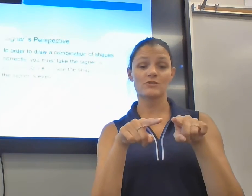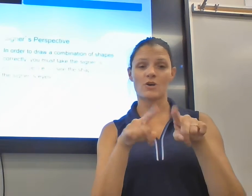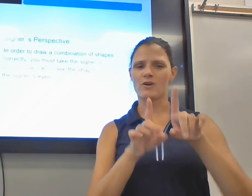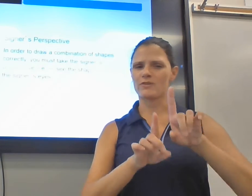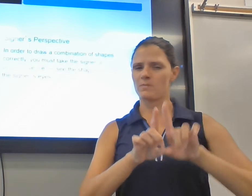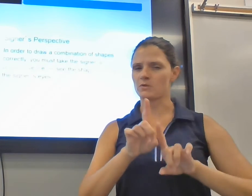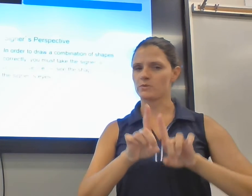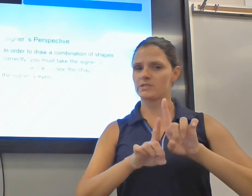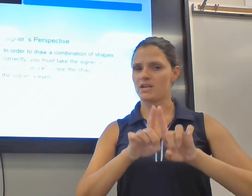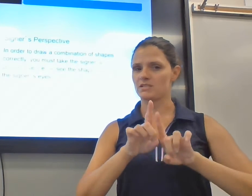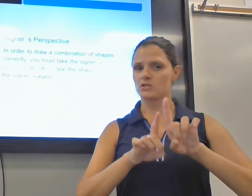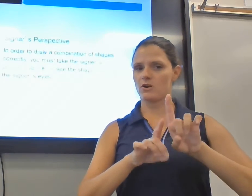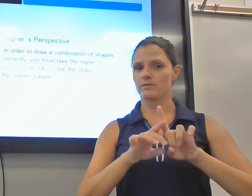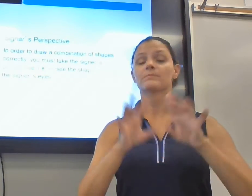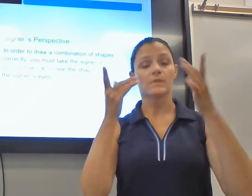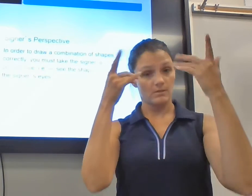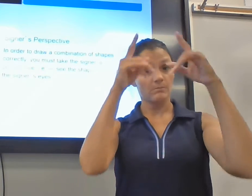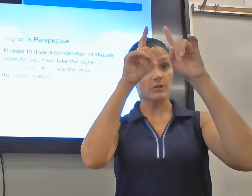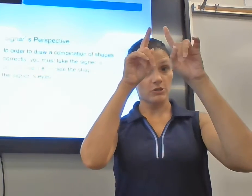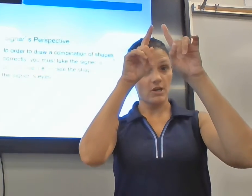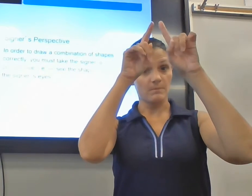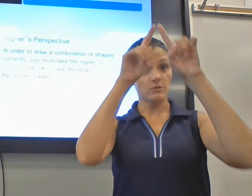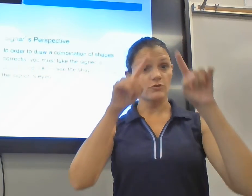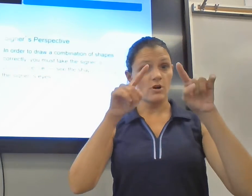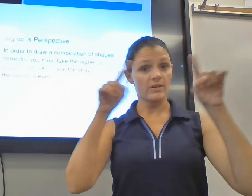star, though most would side star, but the shape to draw it out.